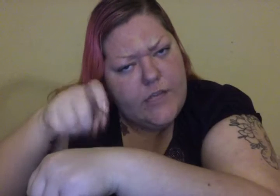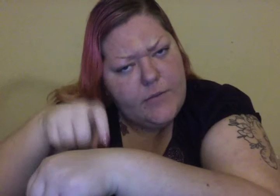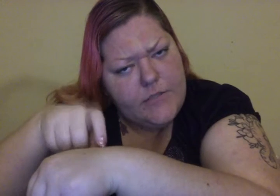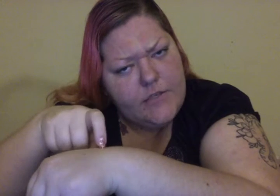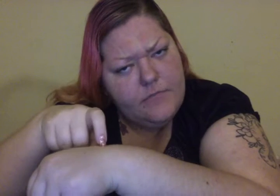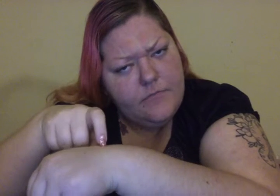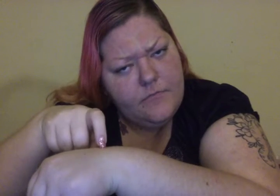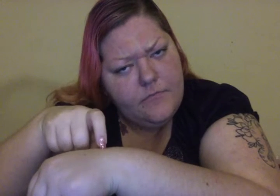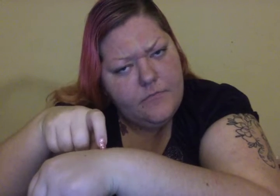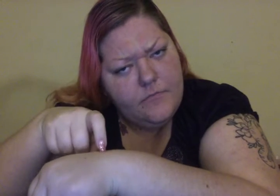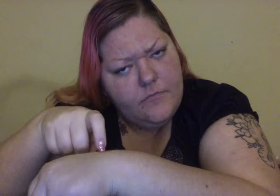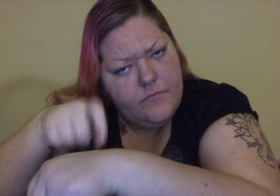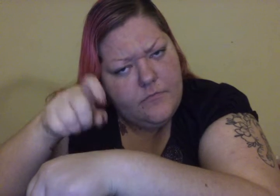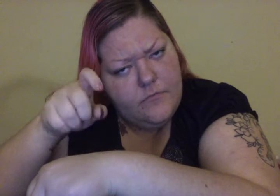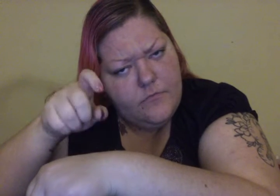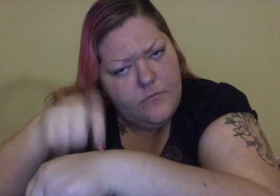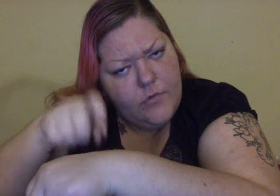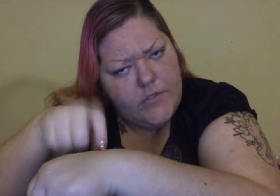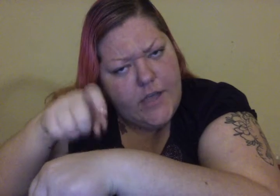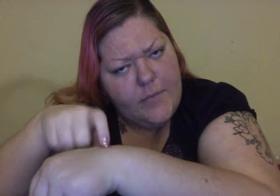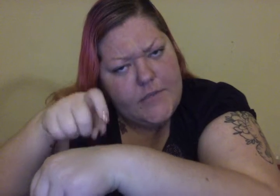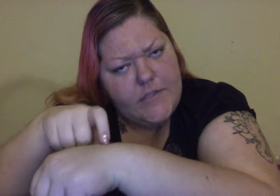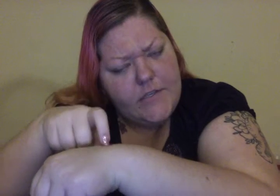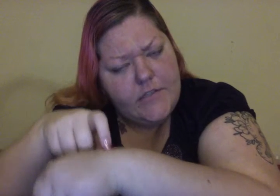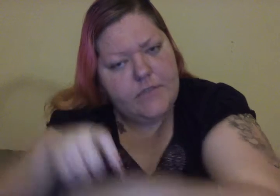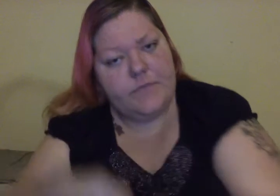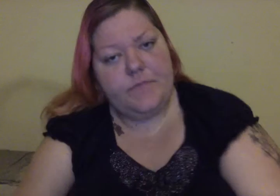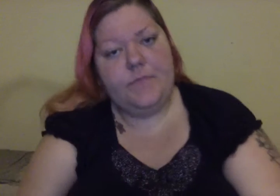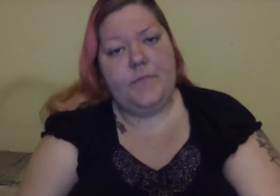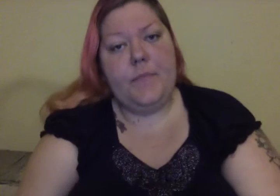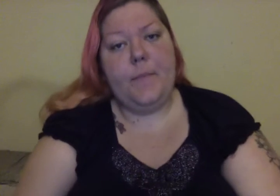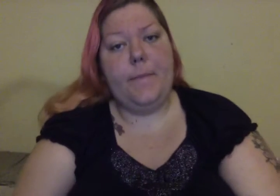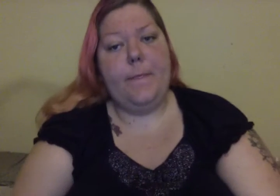it? What time is it?